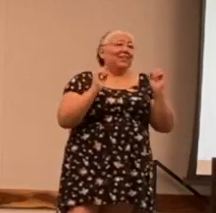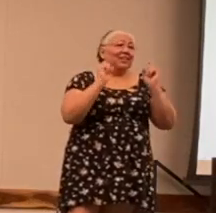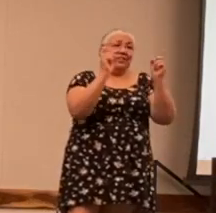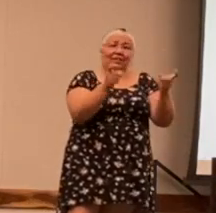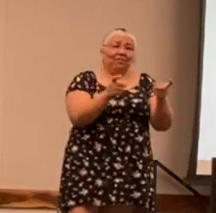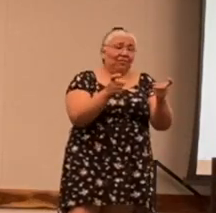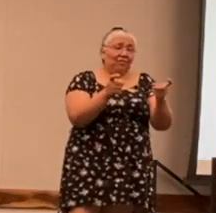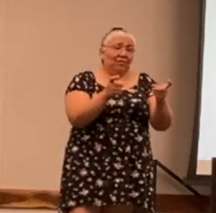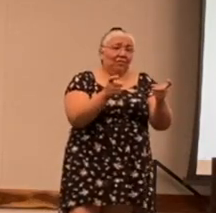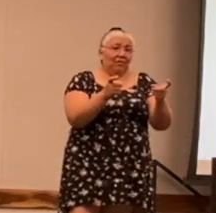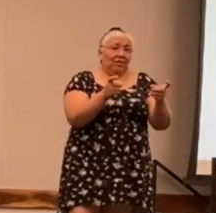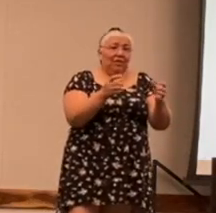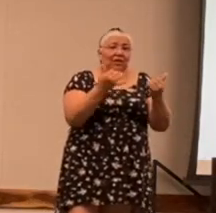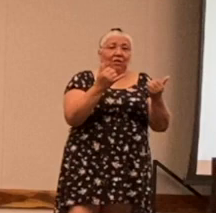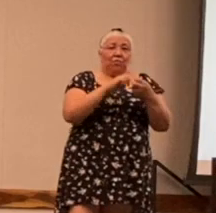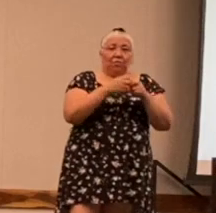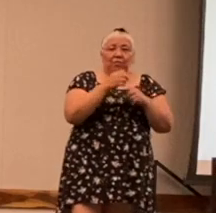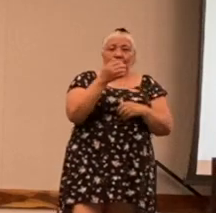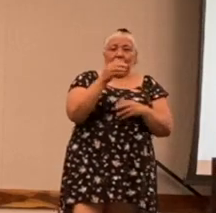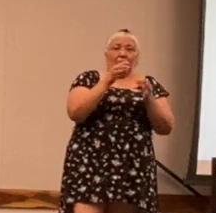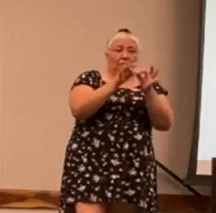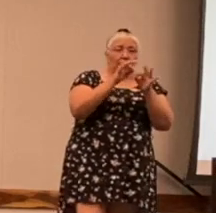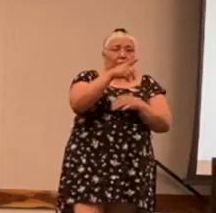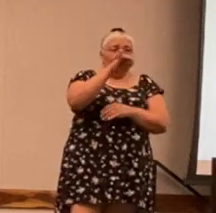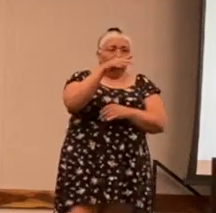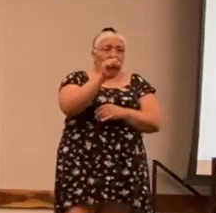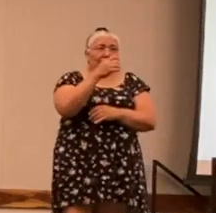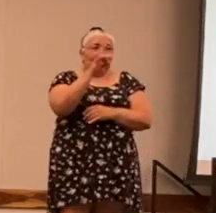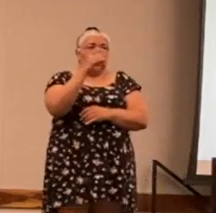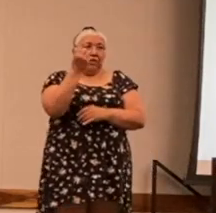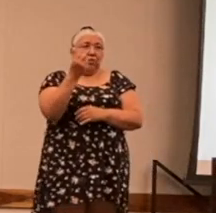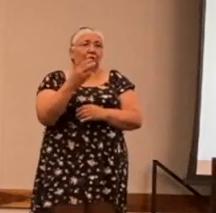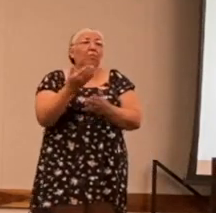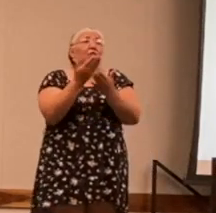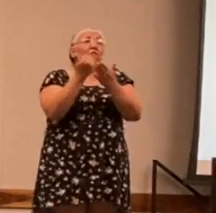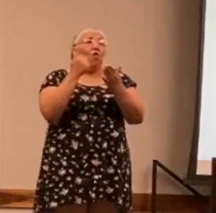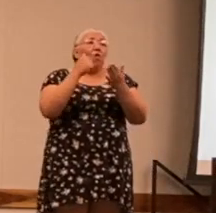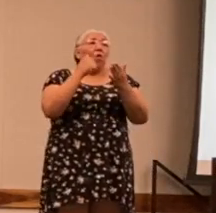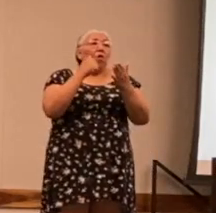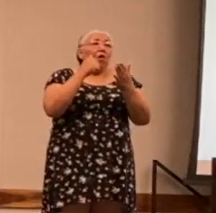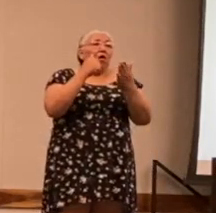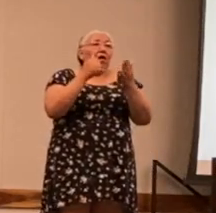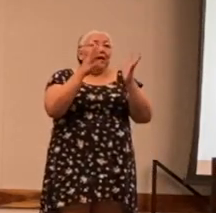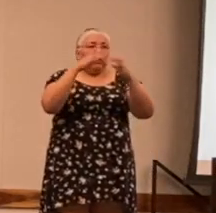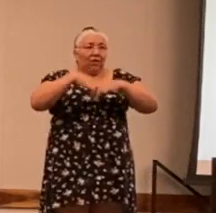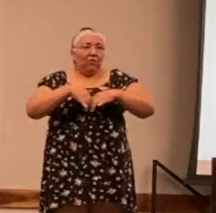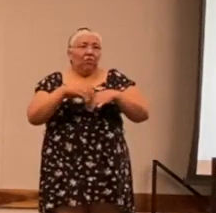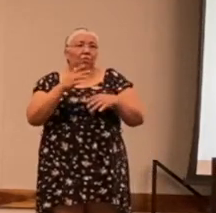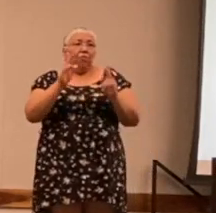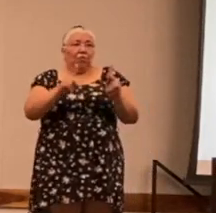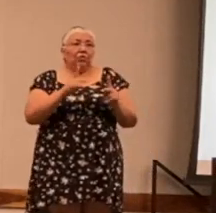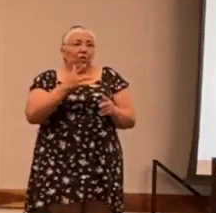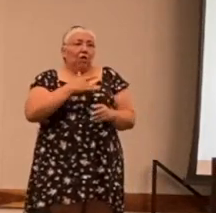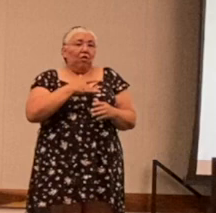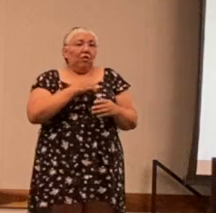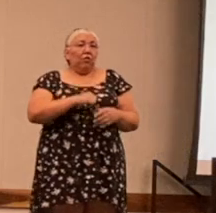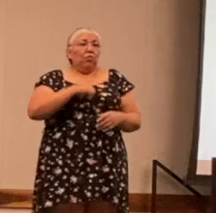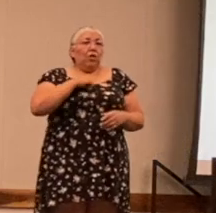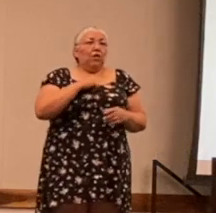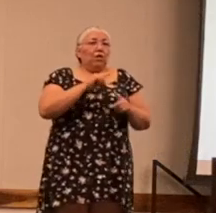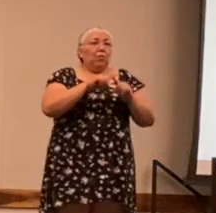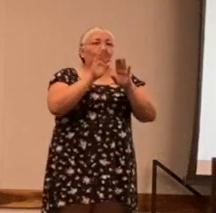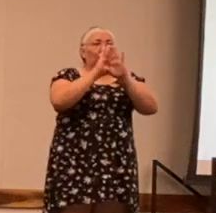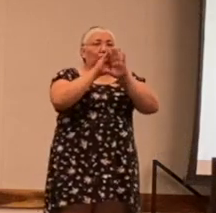right? Proverbs 18:12 says, before this, his downfall, a person's heart is proud, but humility